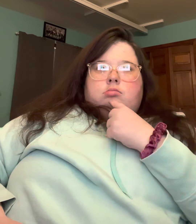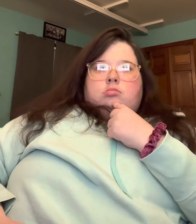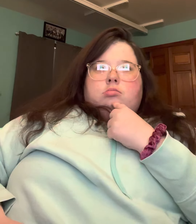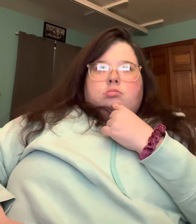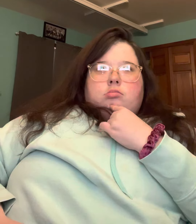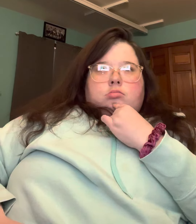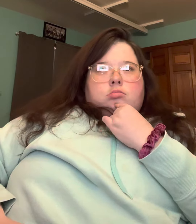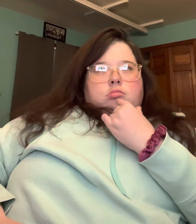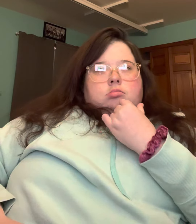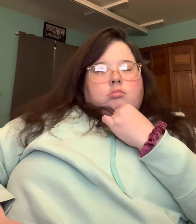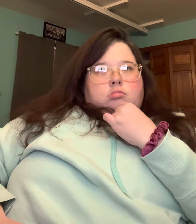favorite,